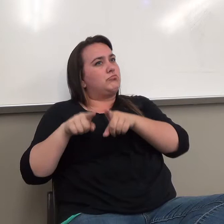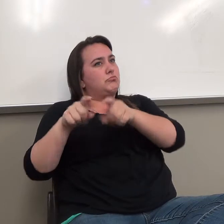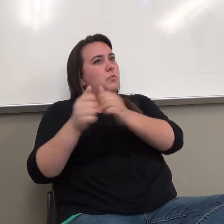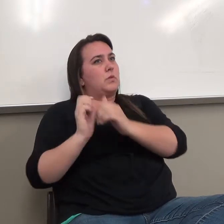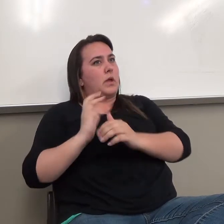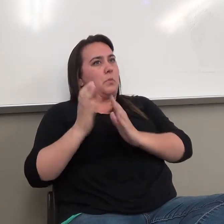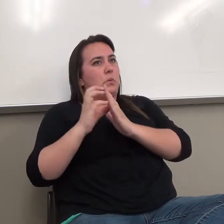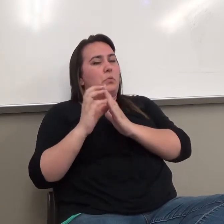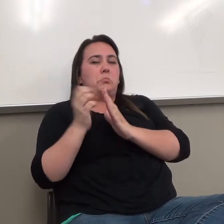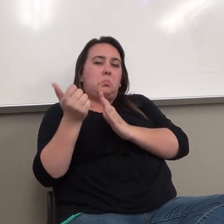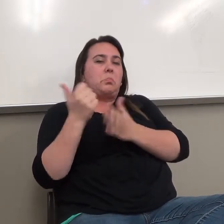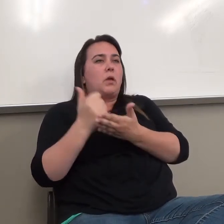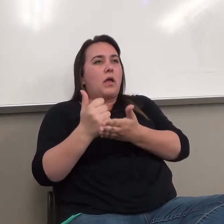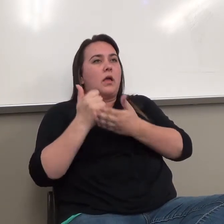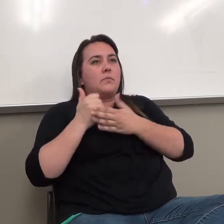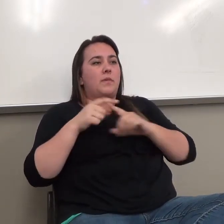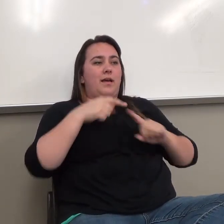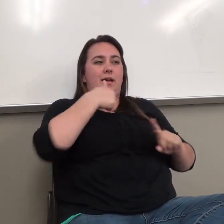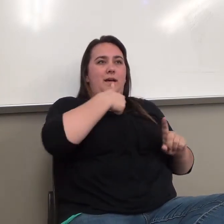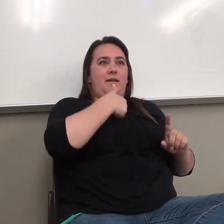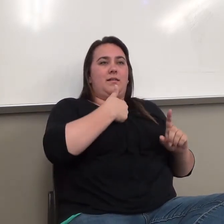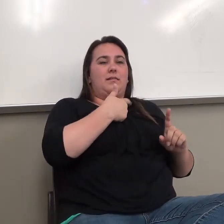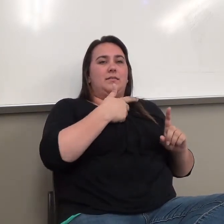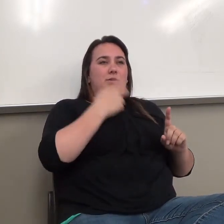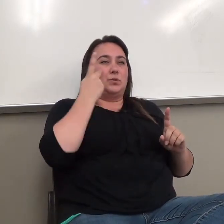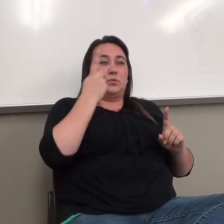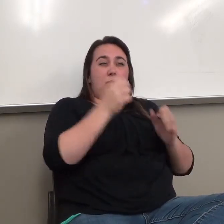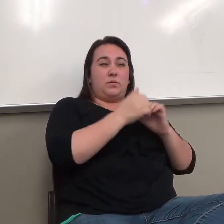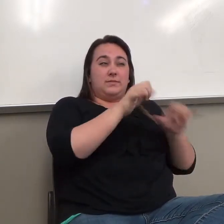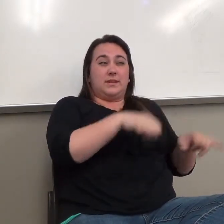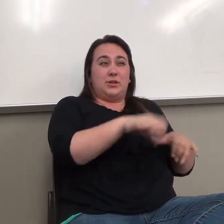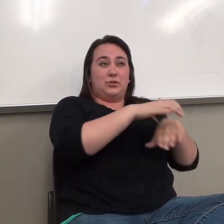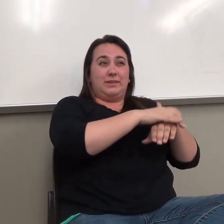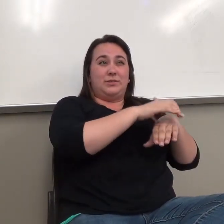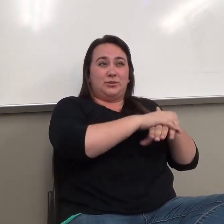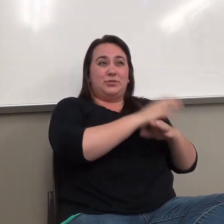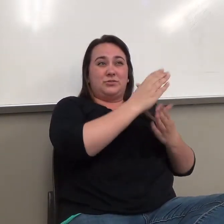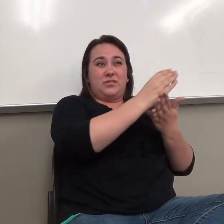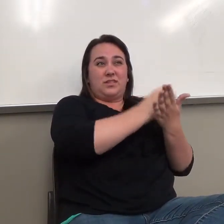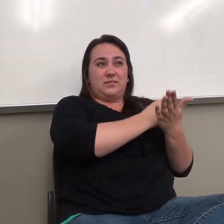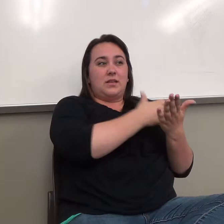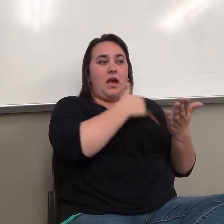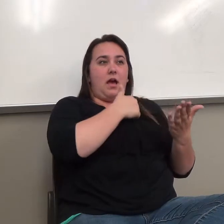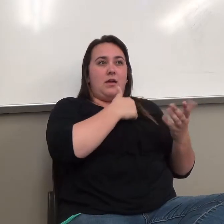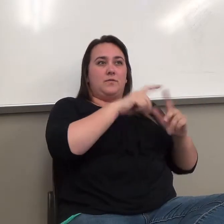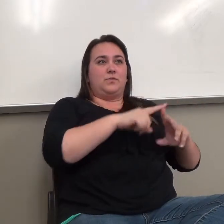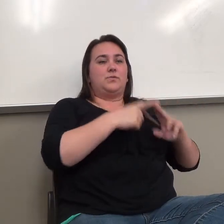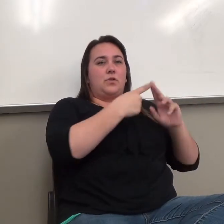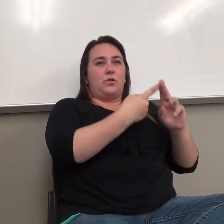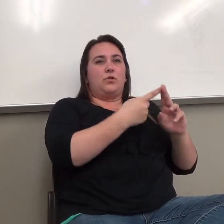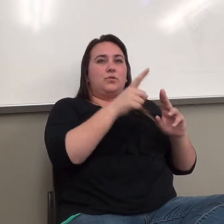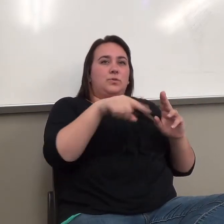I need to start, as we saw with the standard English, I need to start you guys